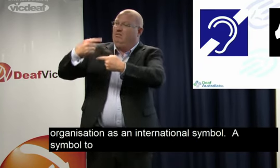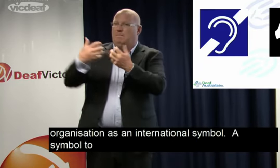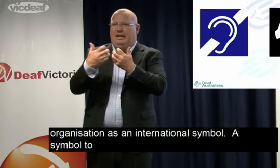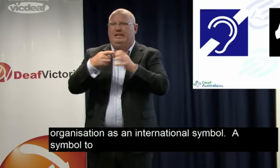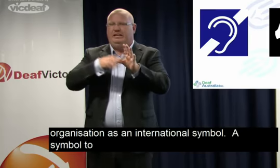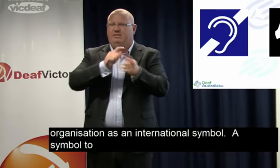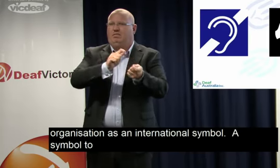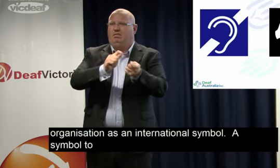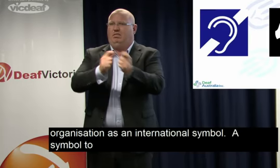Over the years,